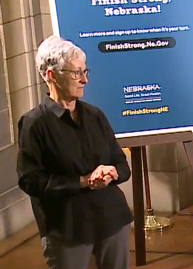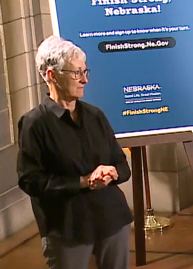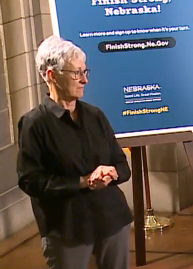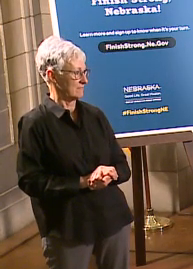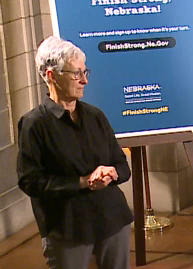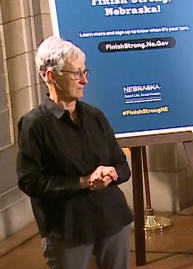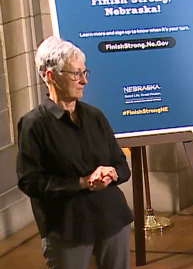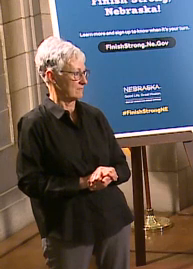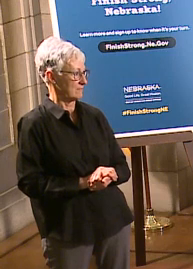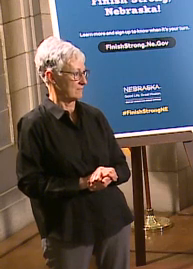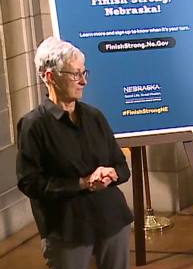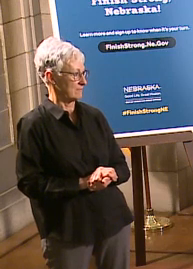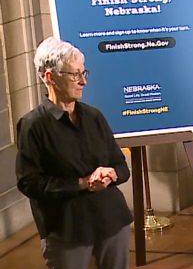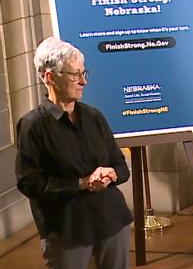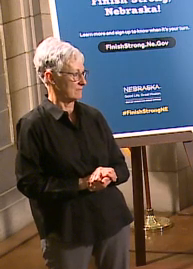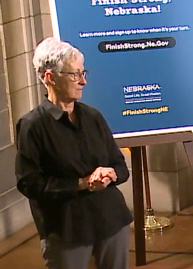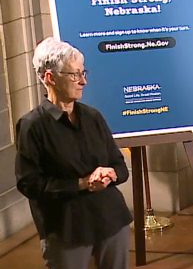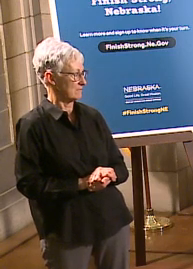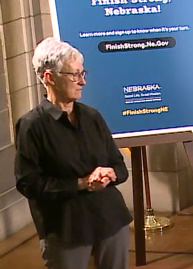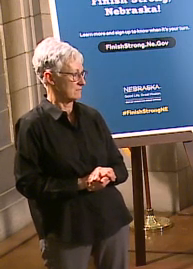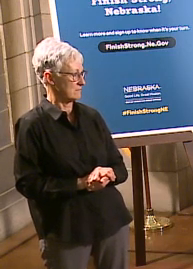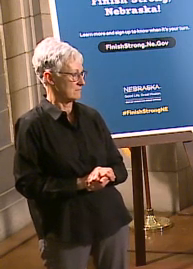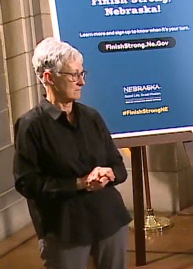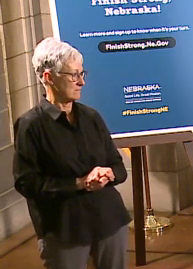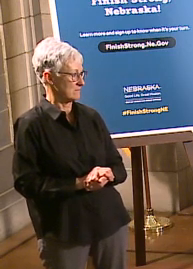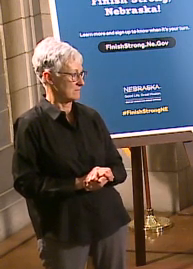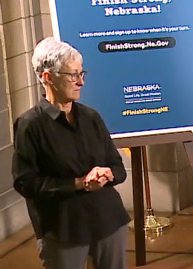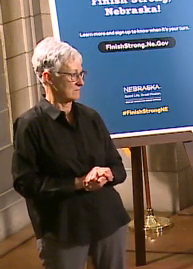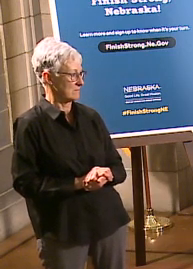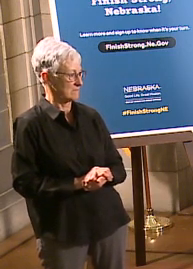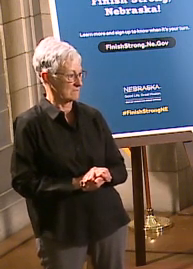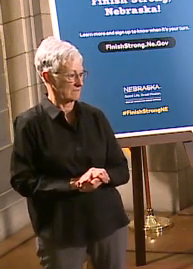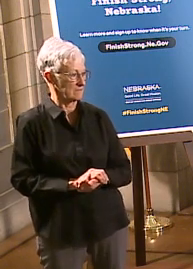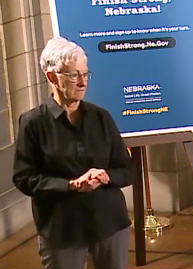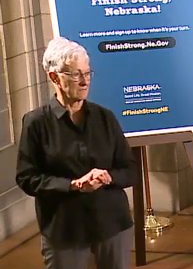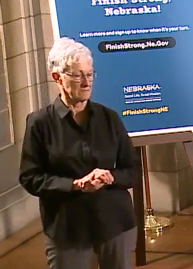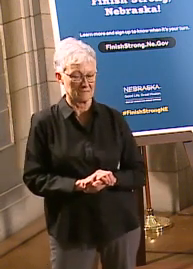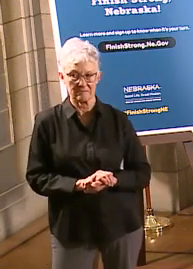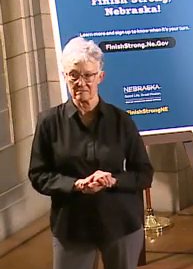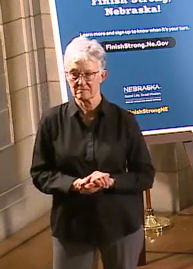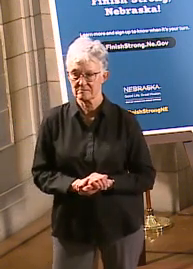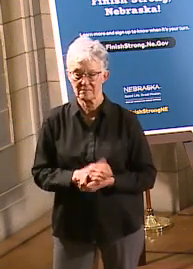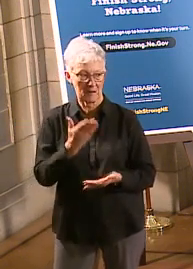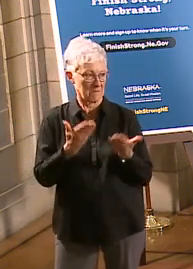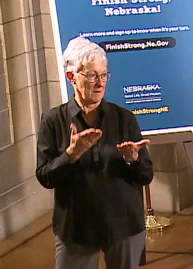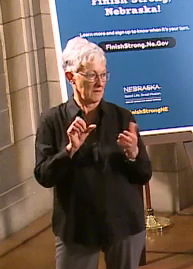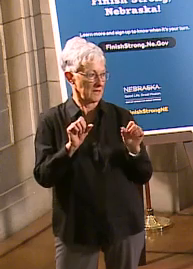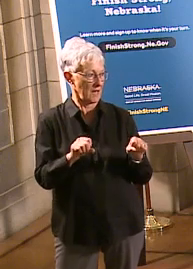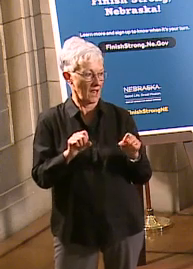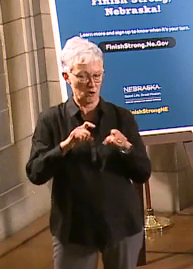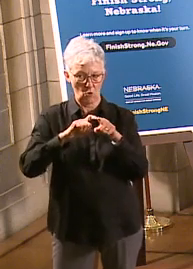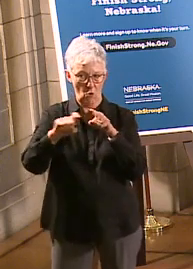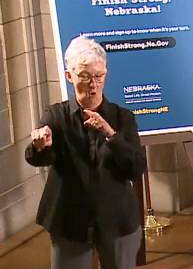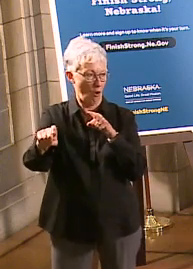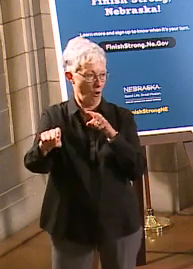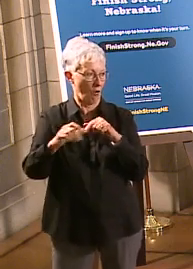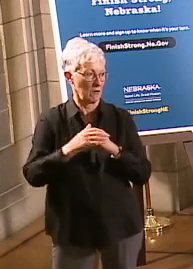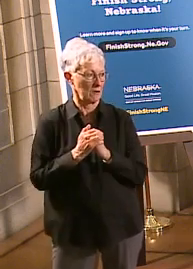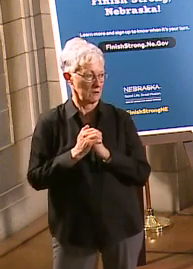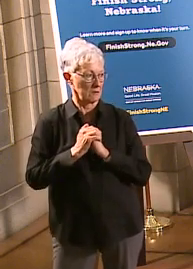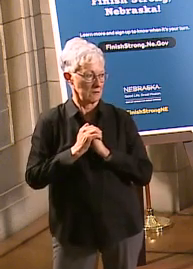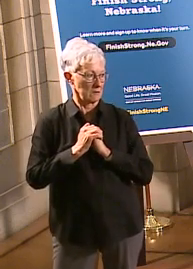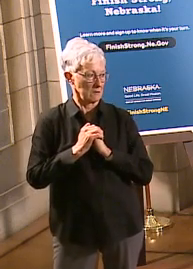Let me go ahead and move along and we'll see if we can get another, All right. another option. We might be able to get him on by phone. All right, well, in the